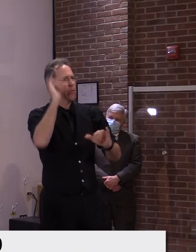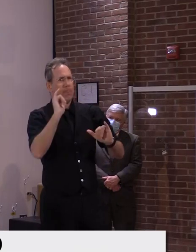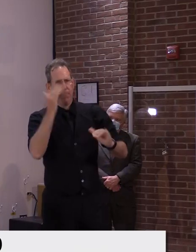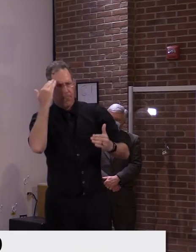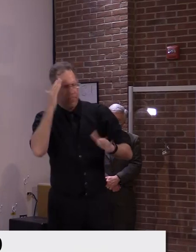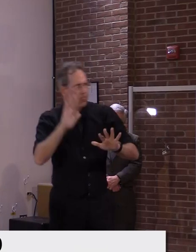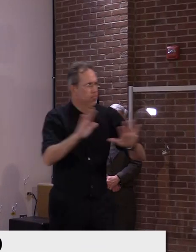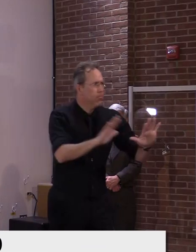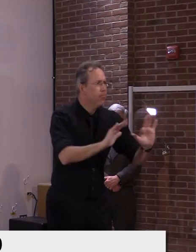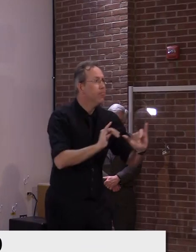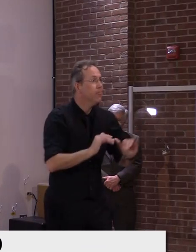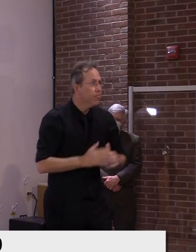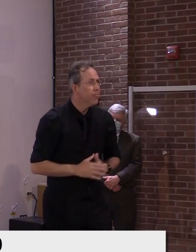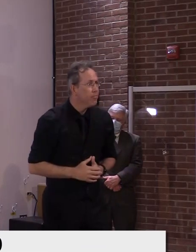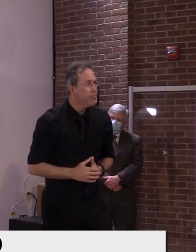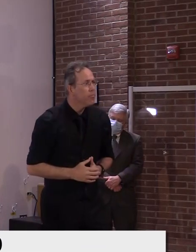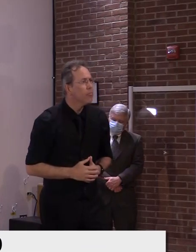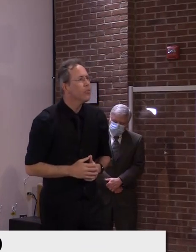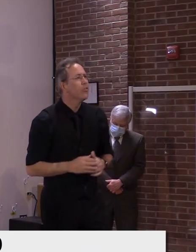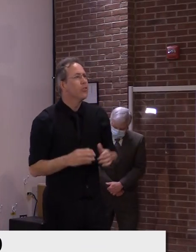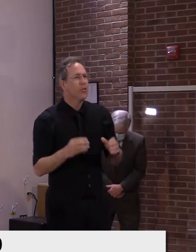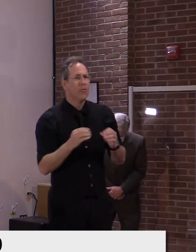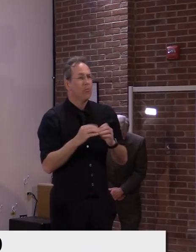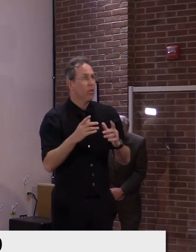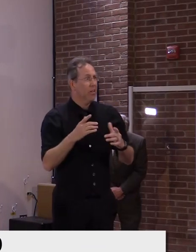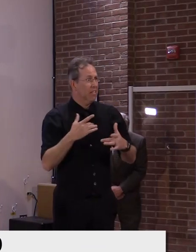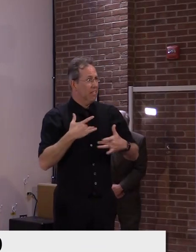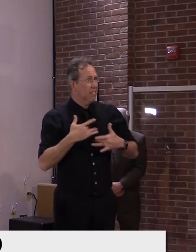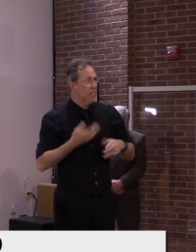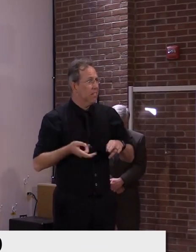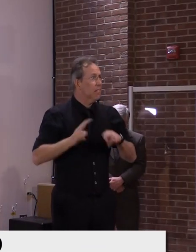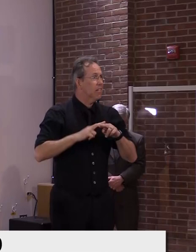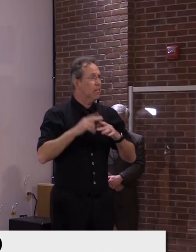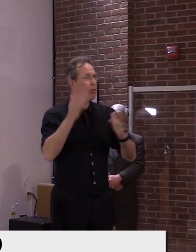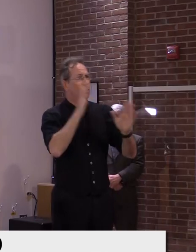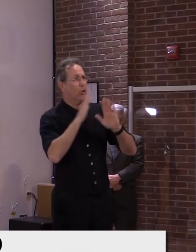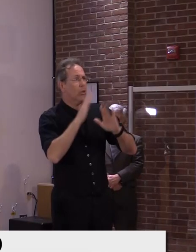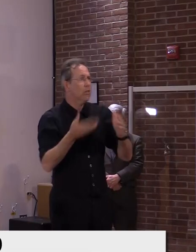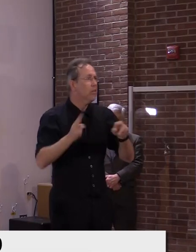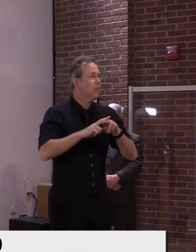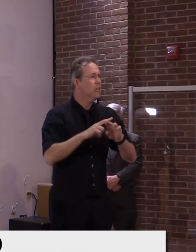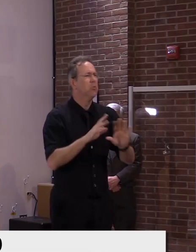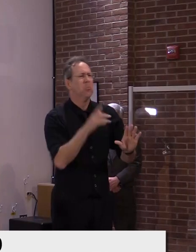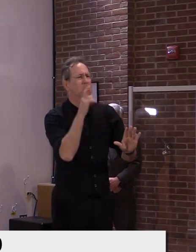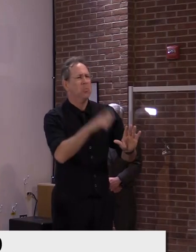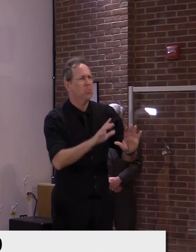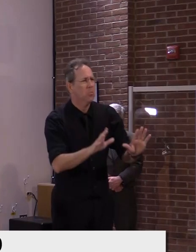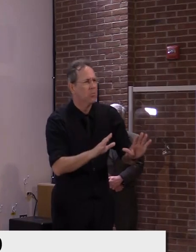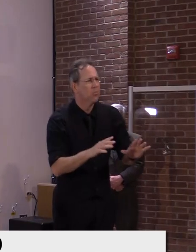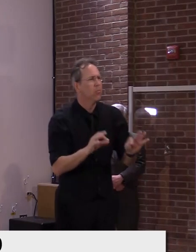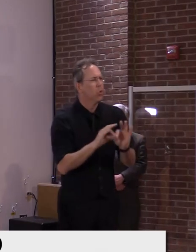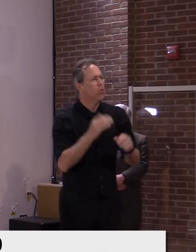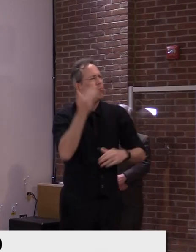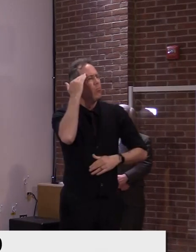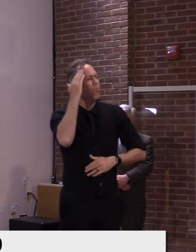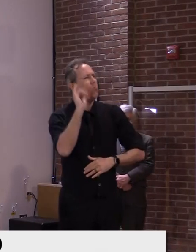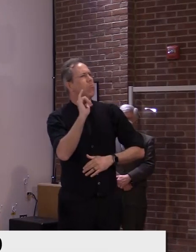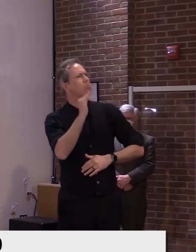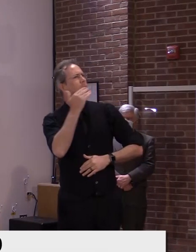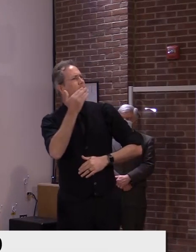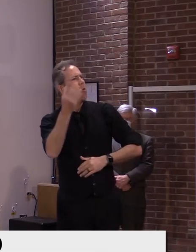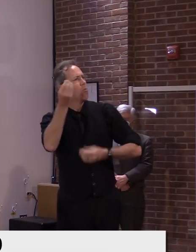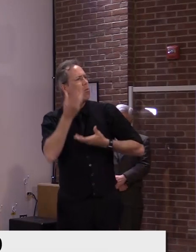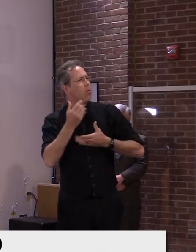or more hesitant to get the vaccine because, again, look at the number of doses of this vaccine, then look at the number of doses of